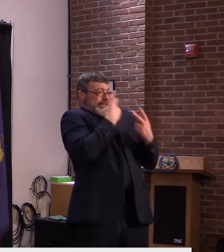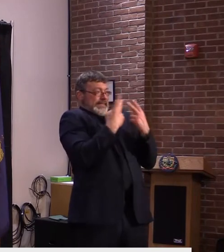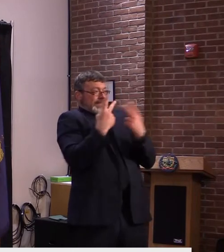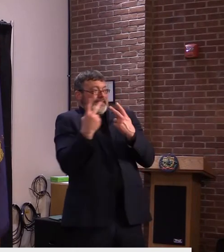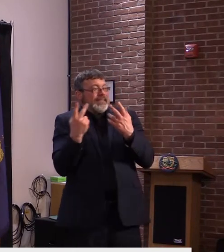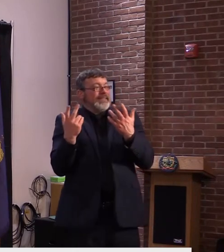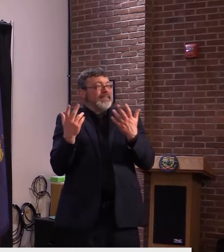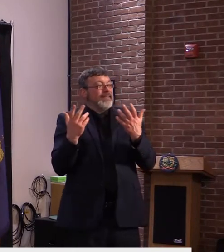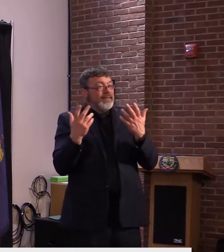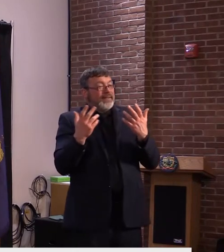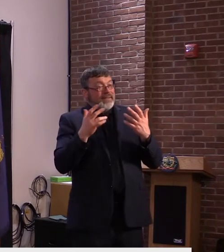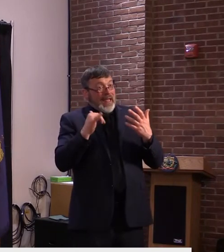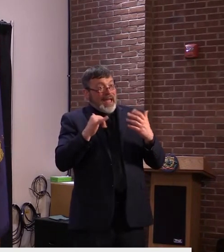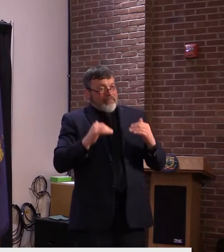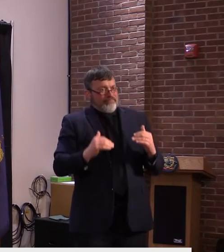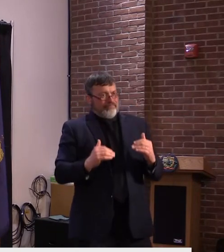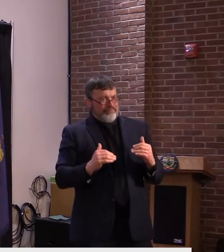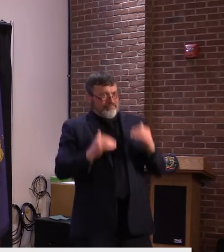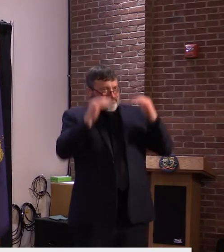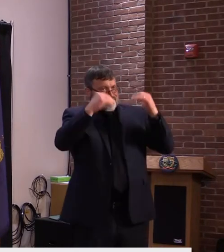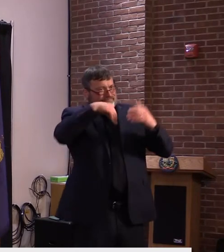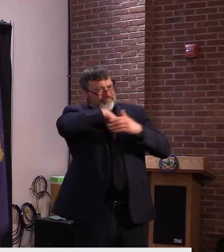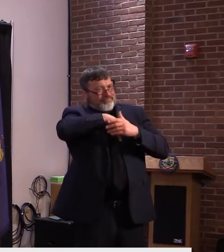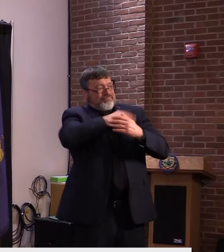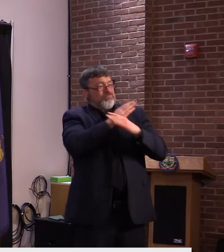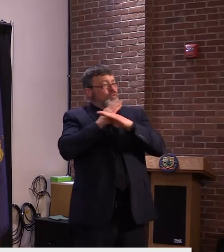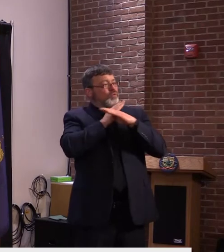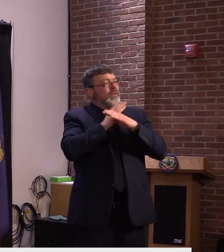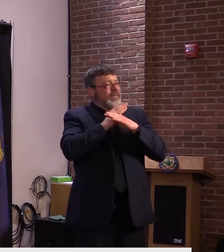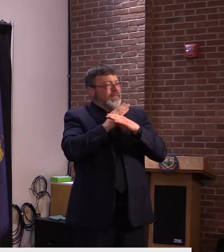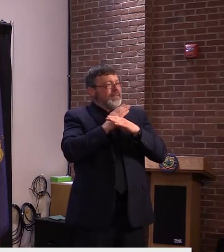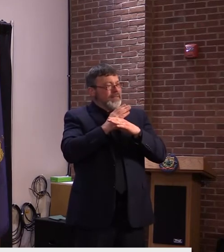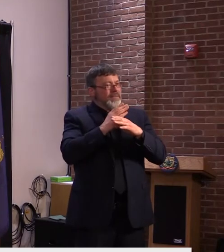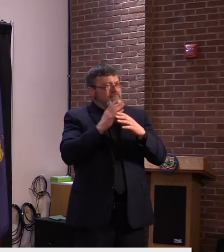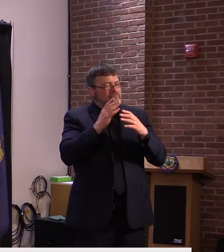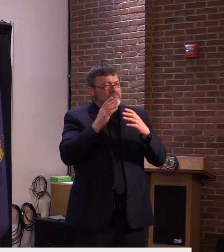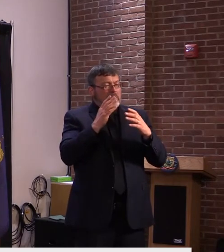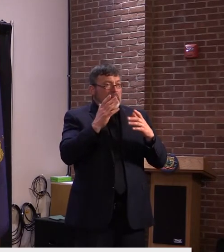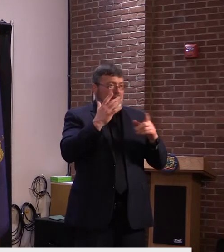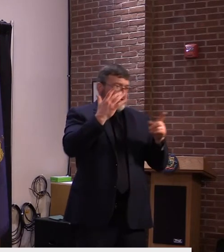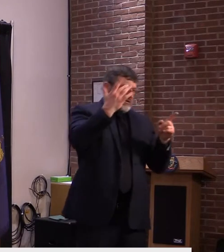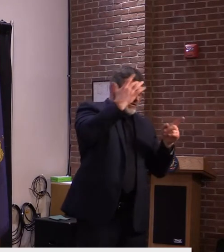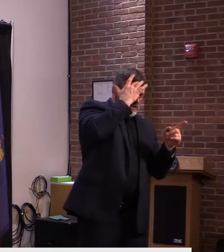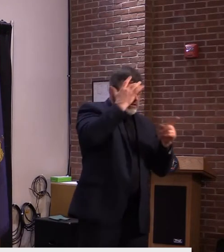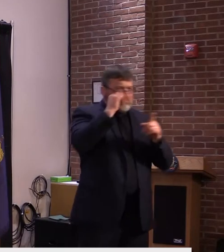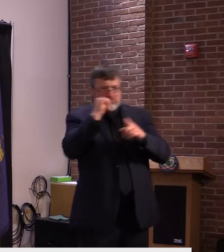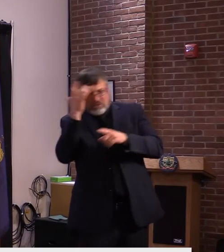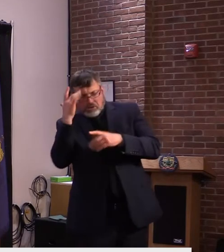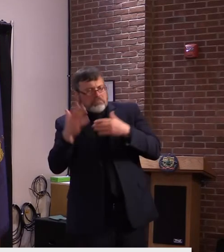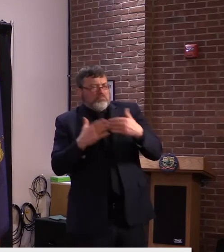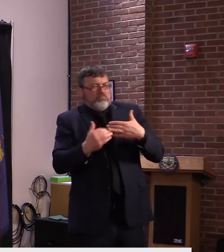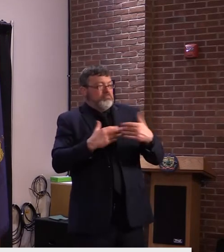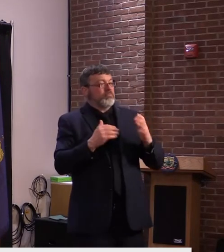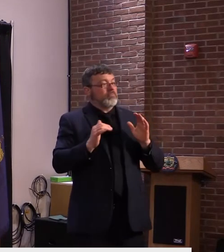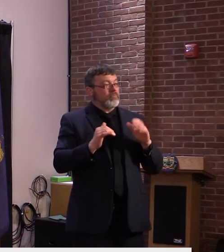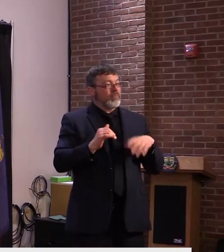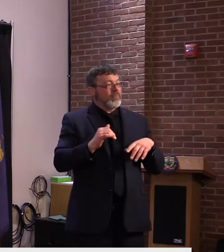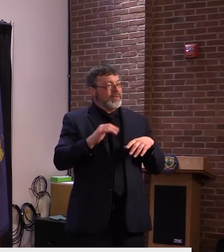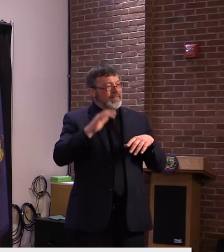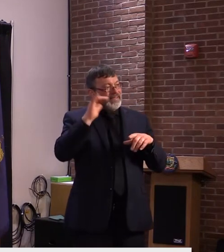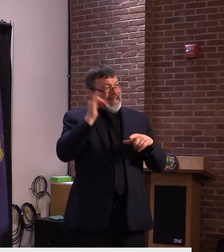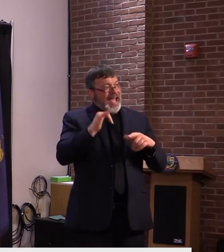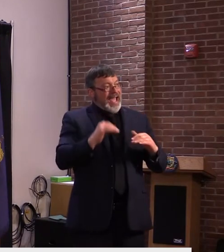vaccination provides, whether you had a previous infection or not, is really going to be fundamental to how we